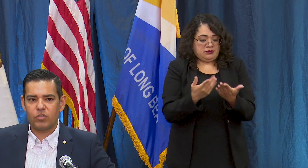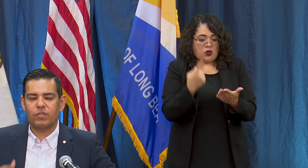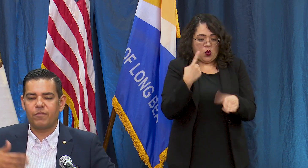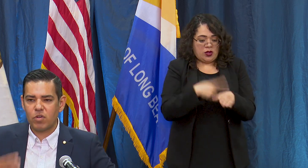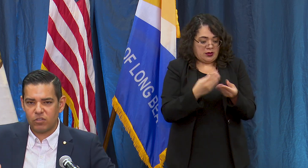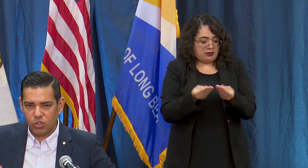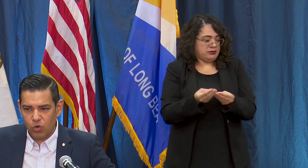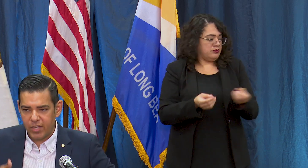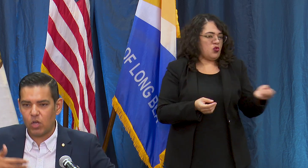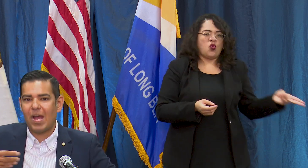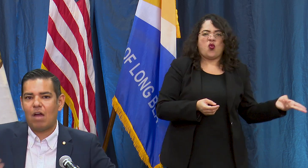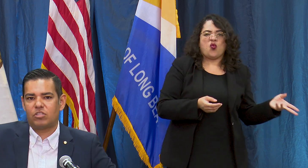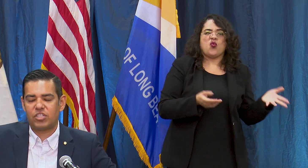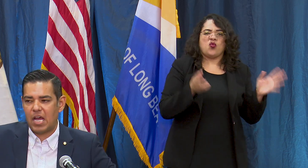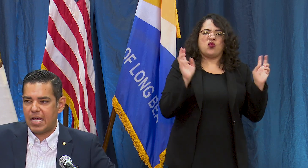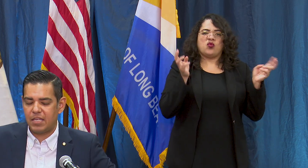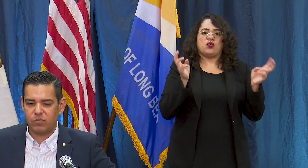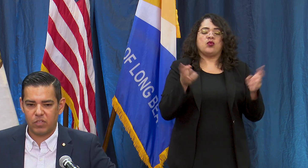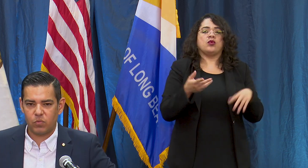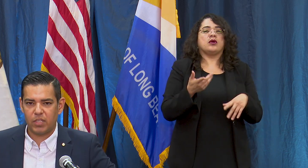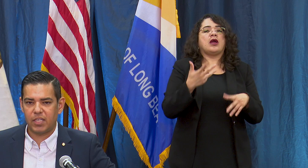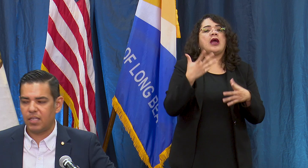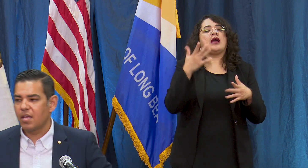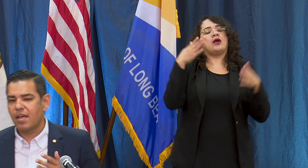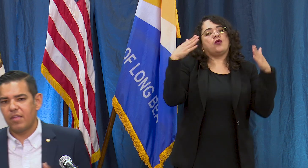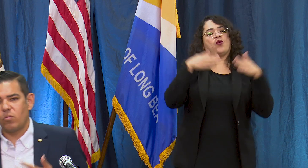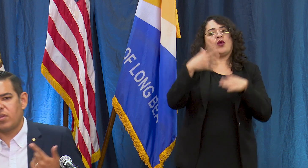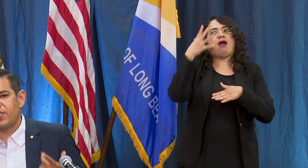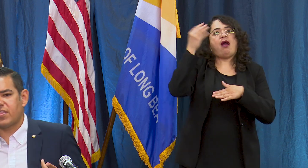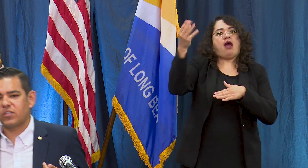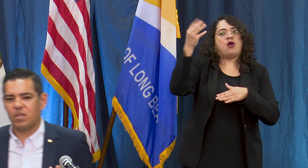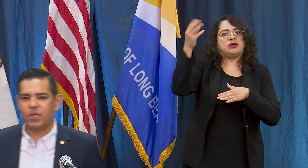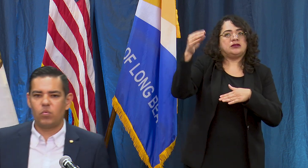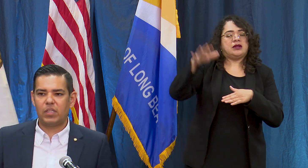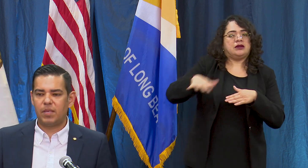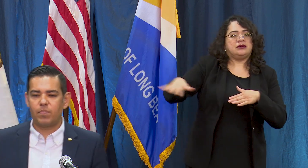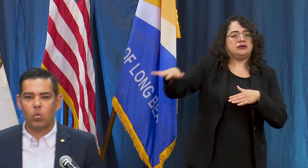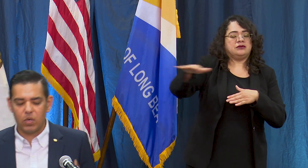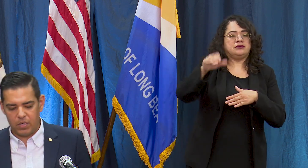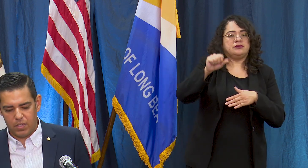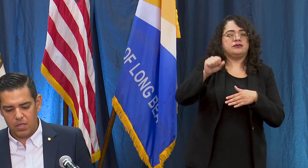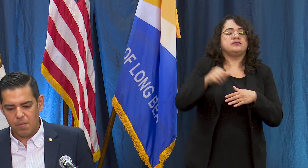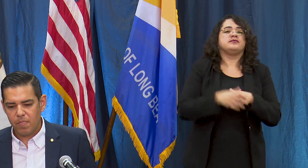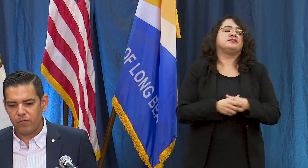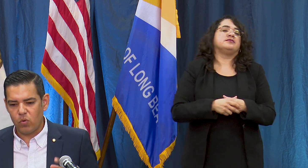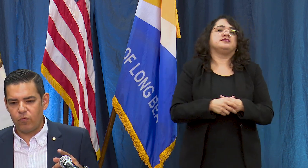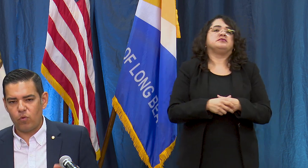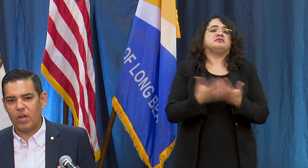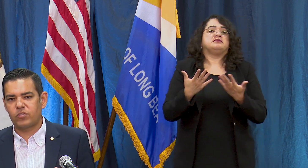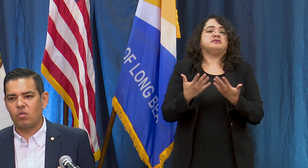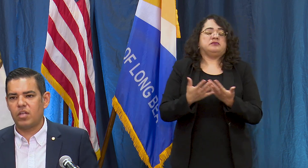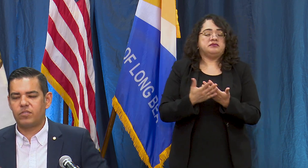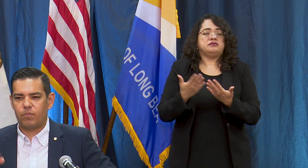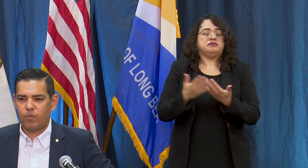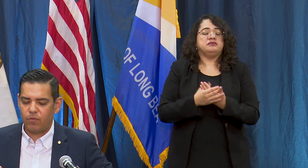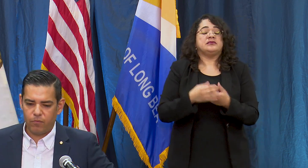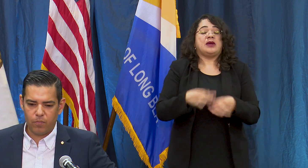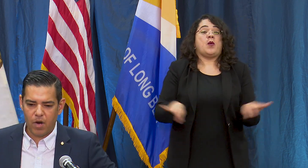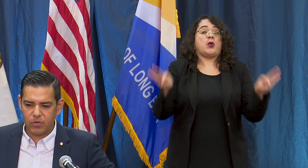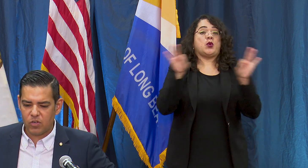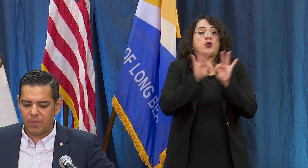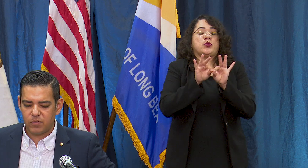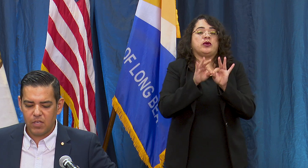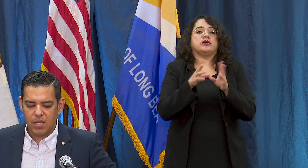of course, the focus on trying to go outside is really key. And the one thing that's going to be really important for restaurants,